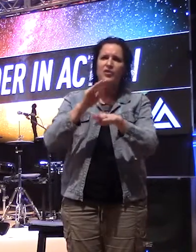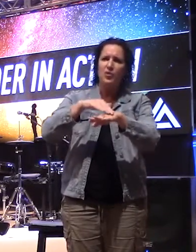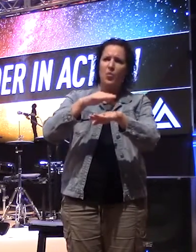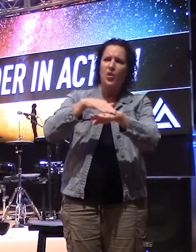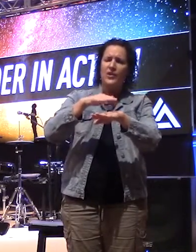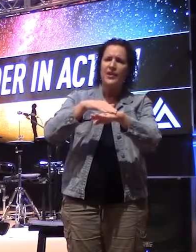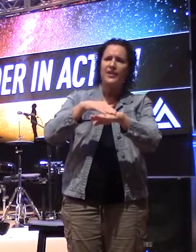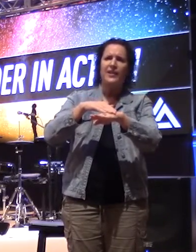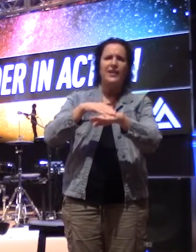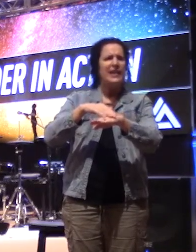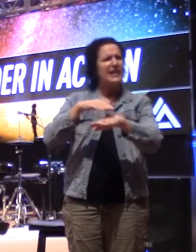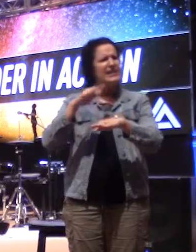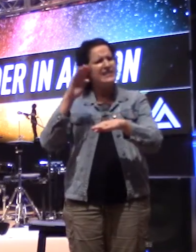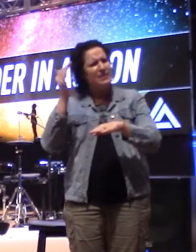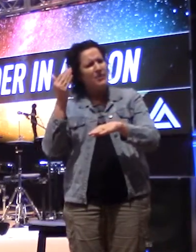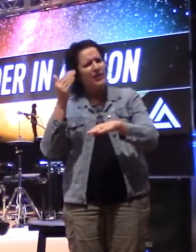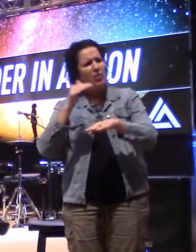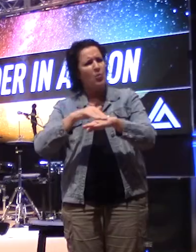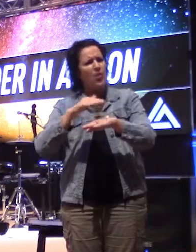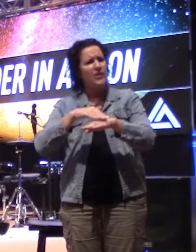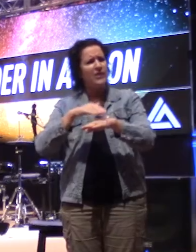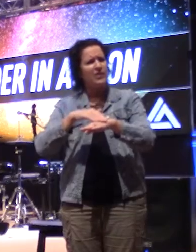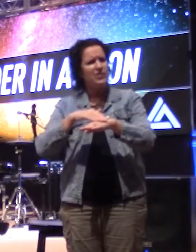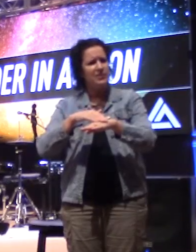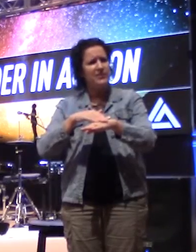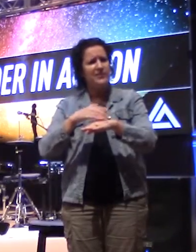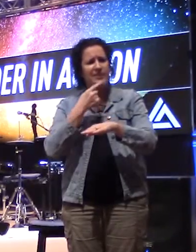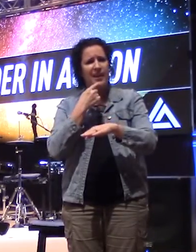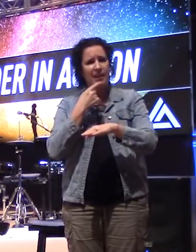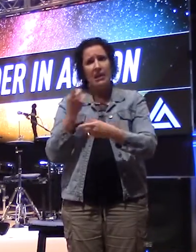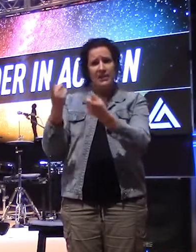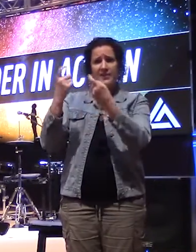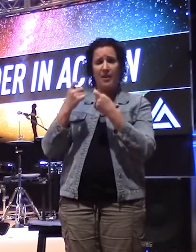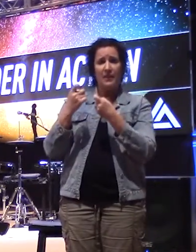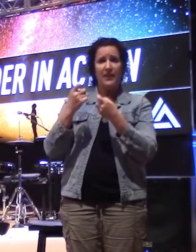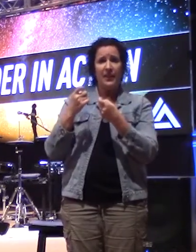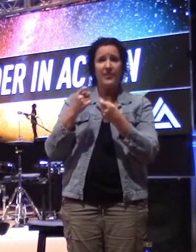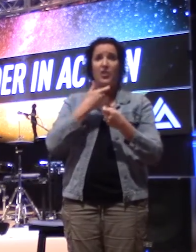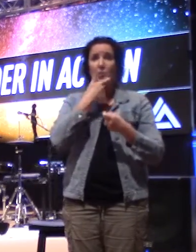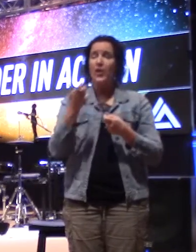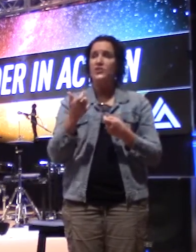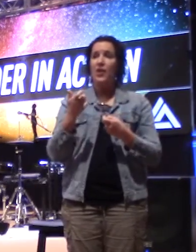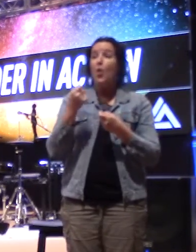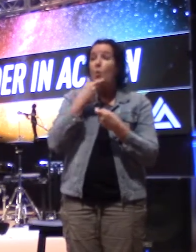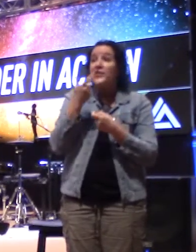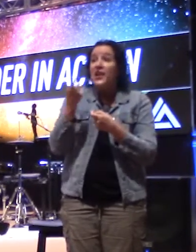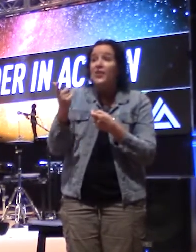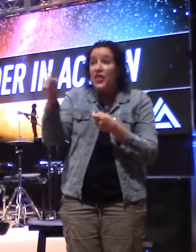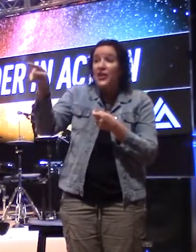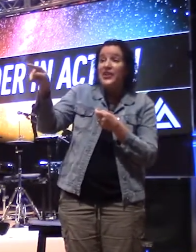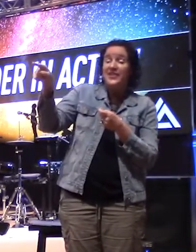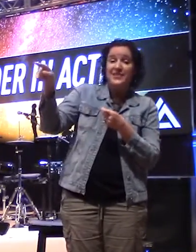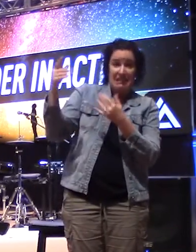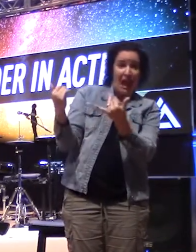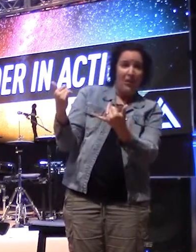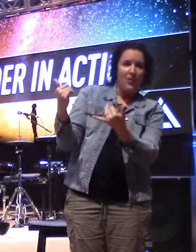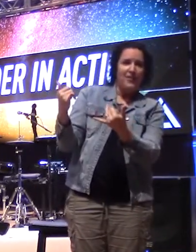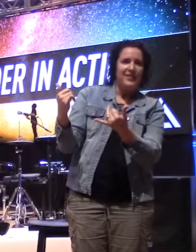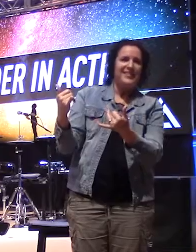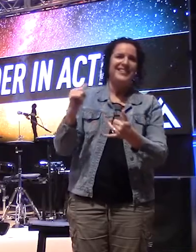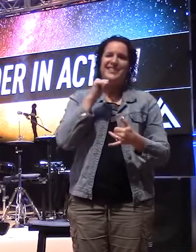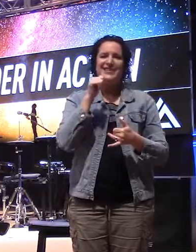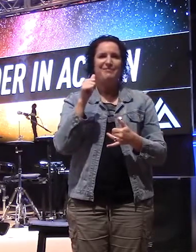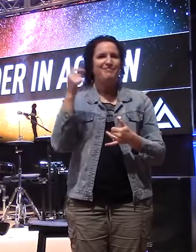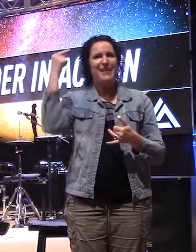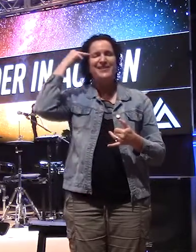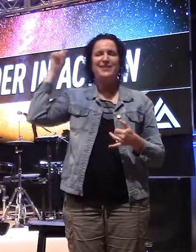me that the warning should be it's coming, and then watch out, there it is. And I can never understand what it does. But we were in California some